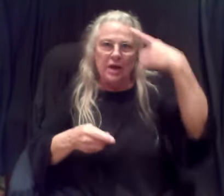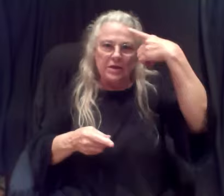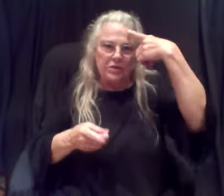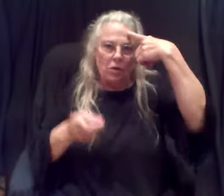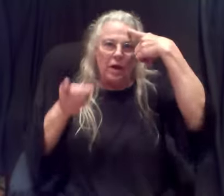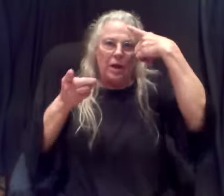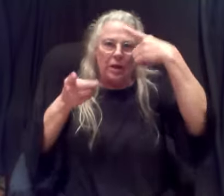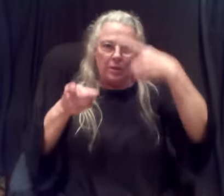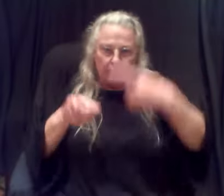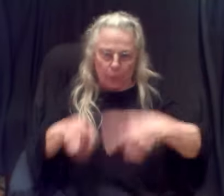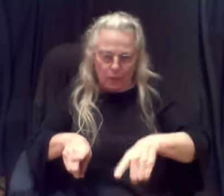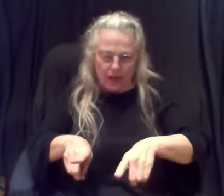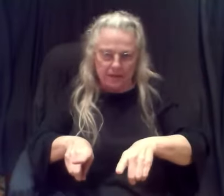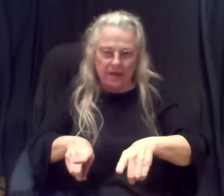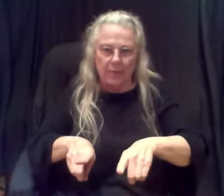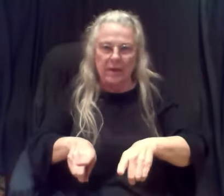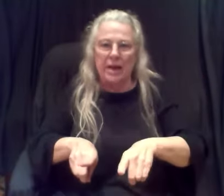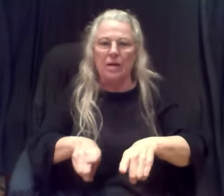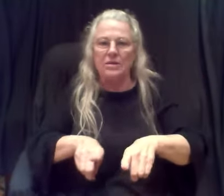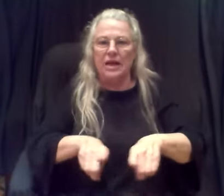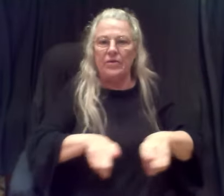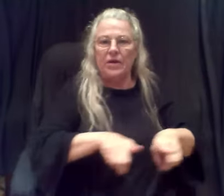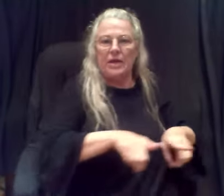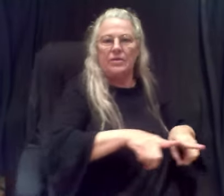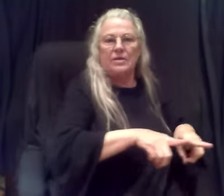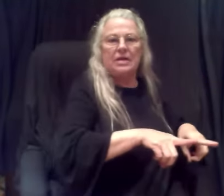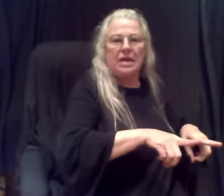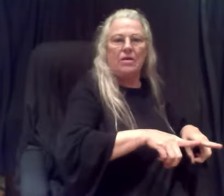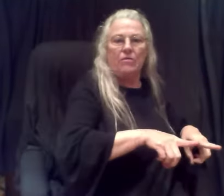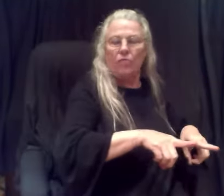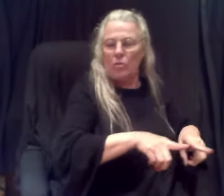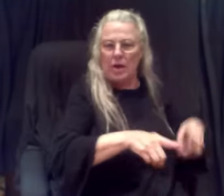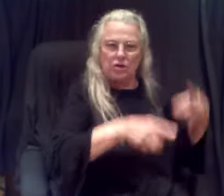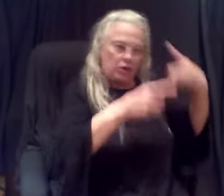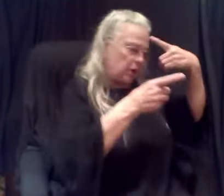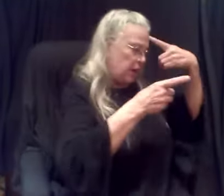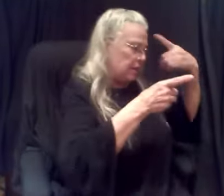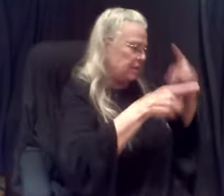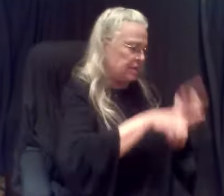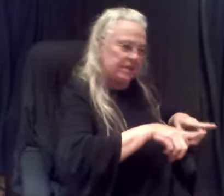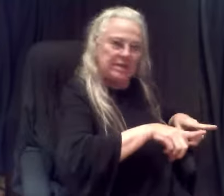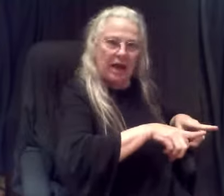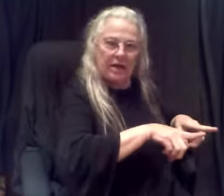So both hands coming down together in the D formation. Decided.